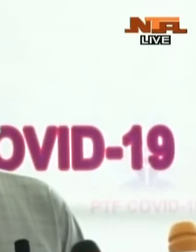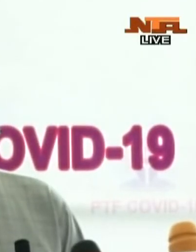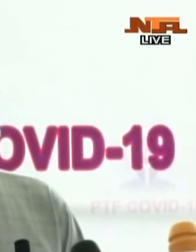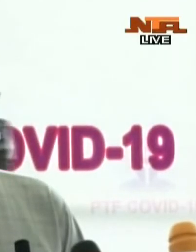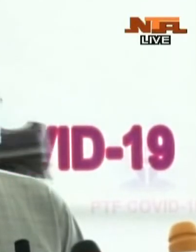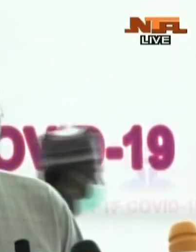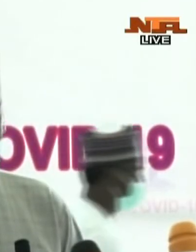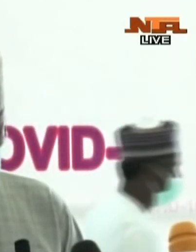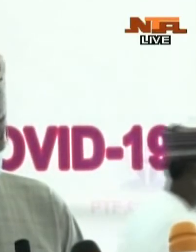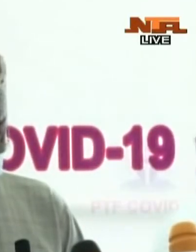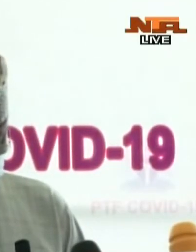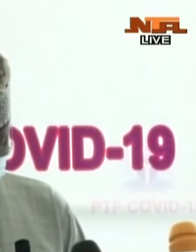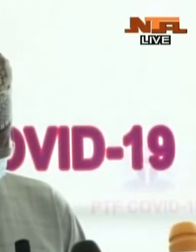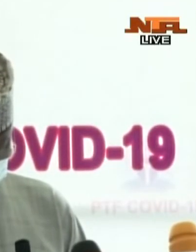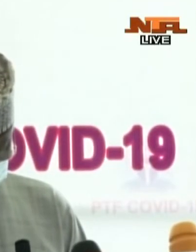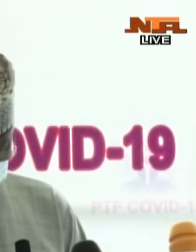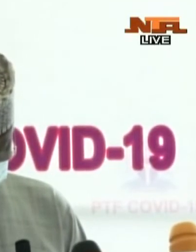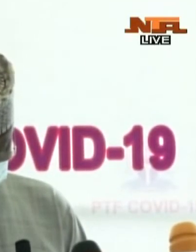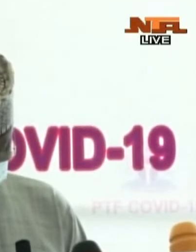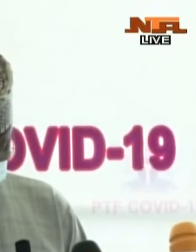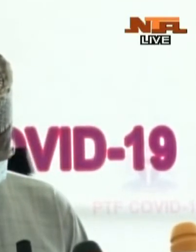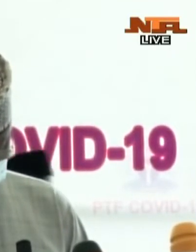for international flights.